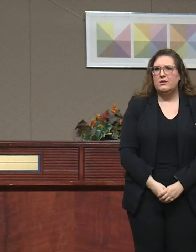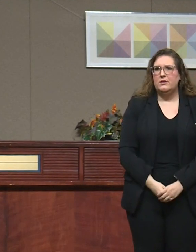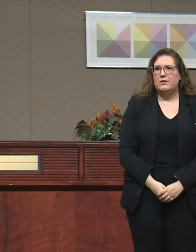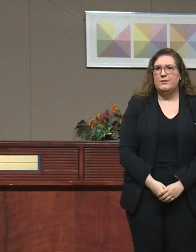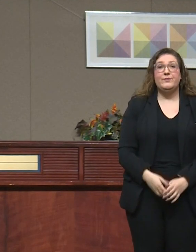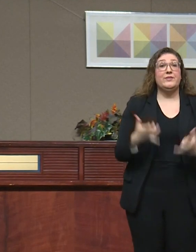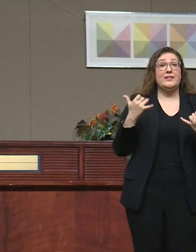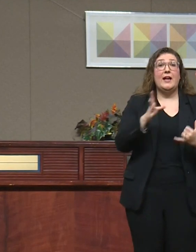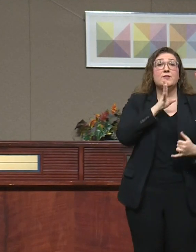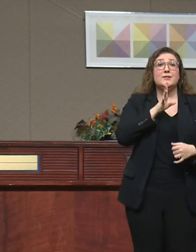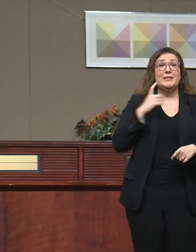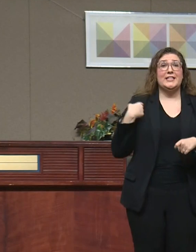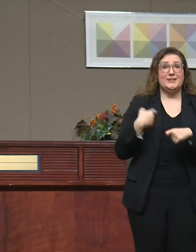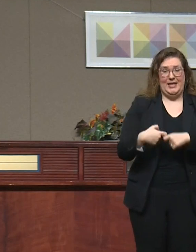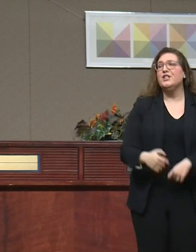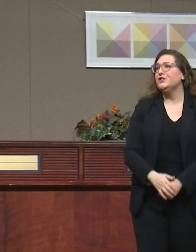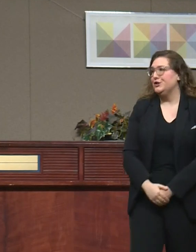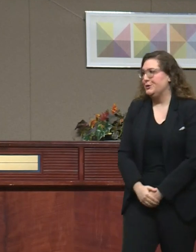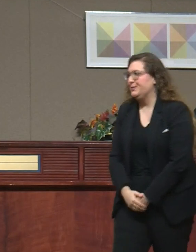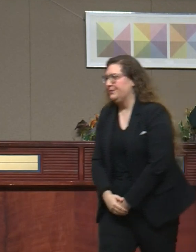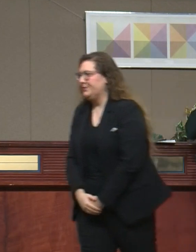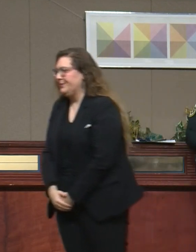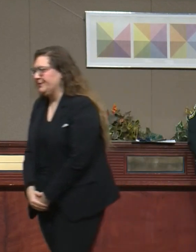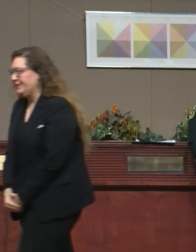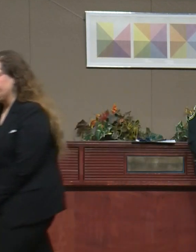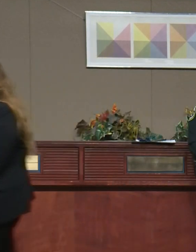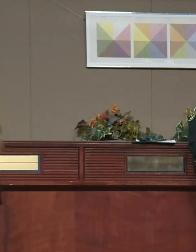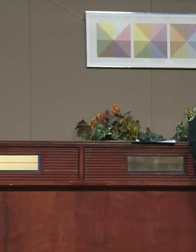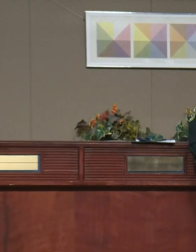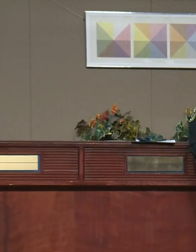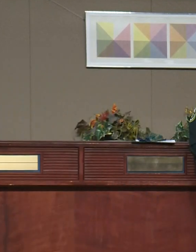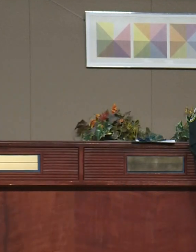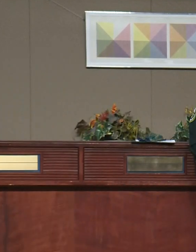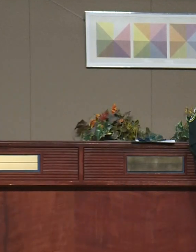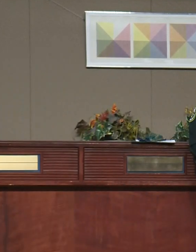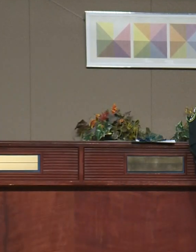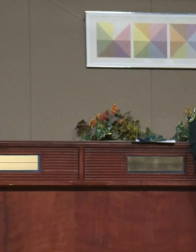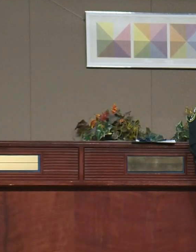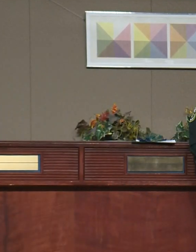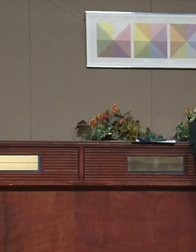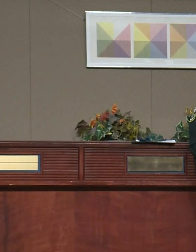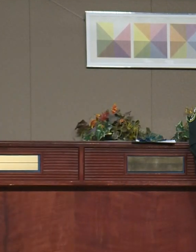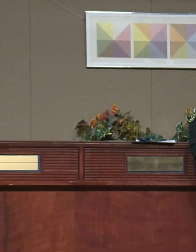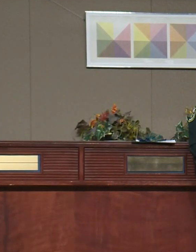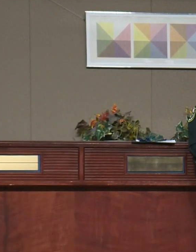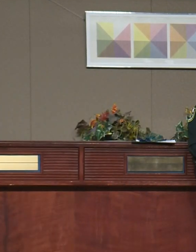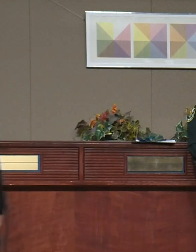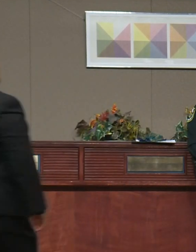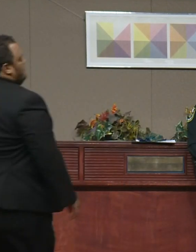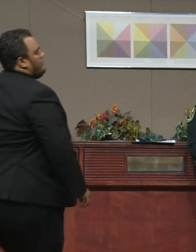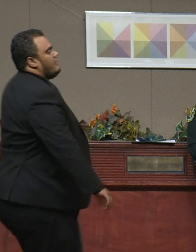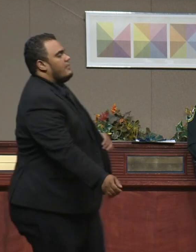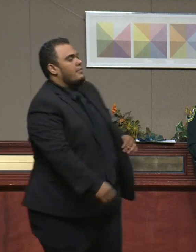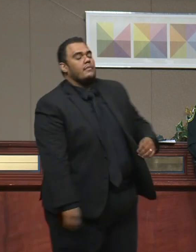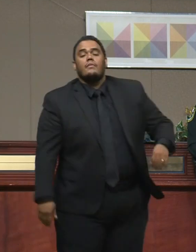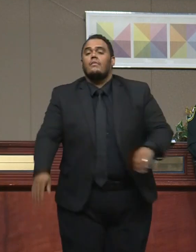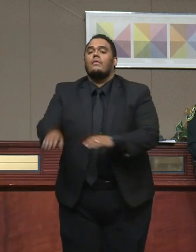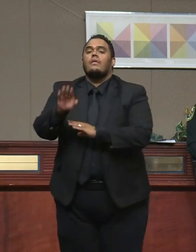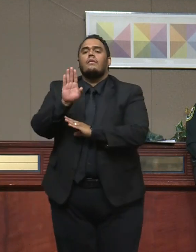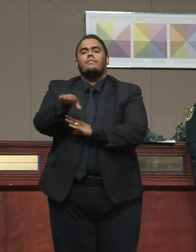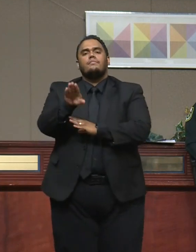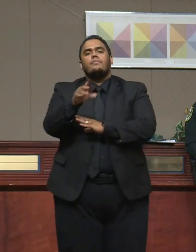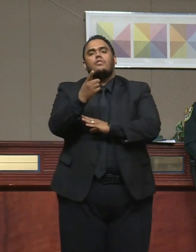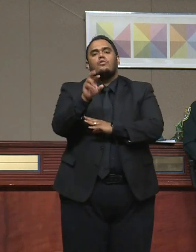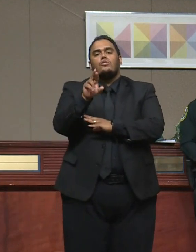Buenas tardes, Félix Pirela de Telemundo. Doctor Pino, doctora Yolanda Martínez, tengo dos preguntas. La primera sería, hoy